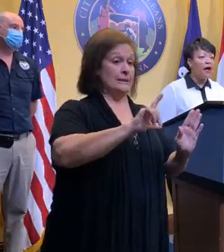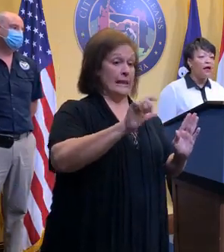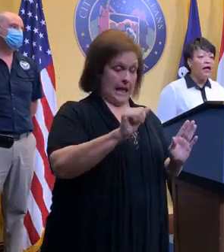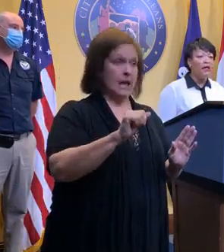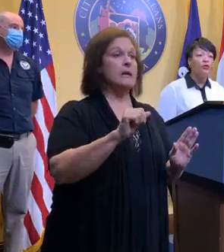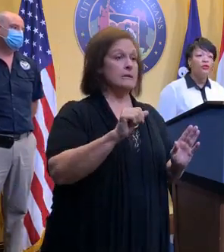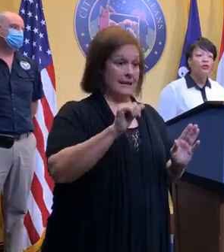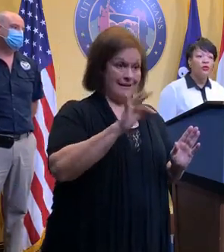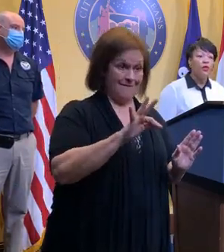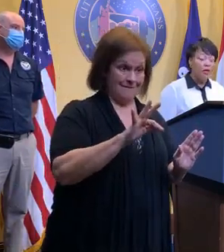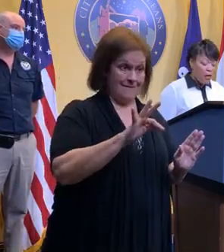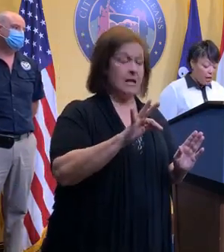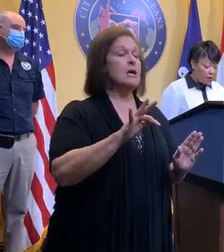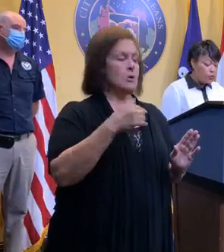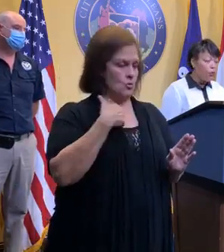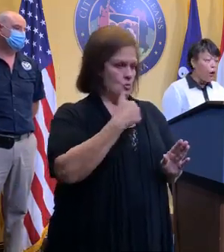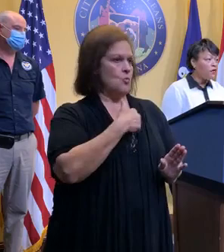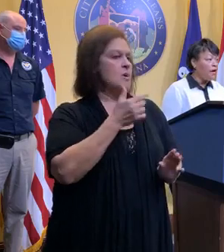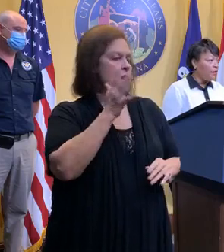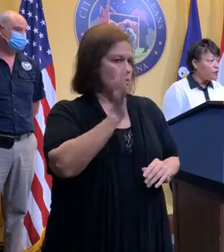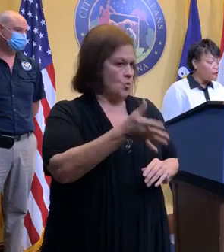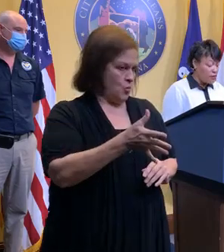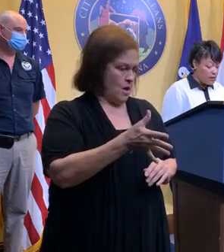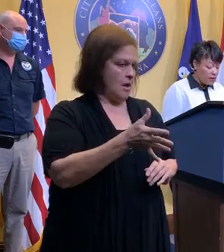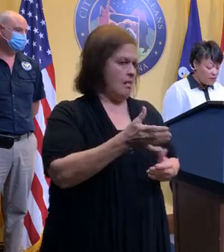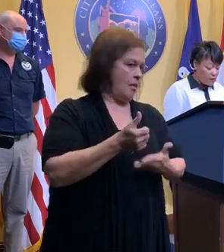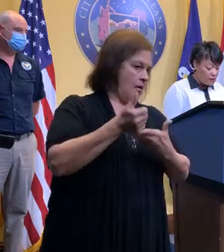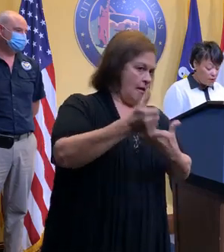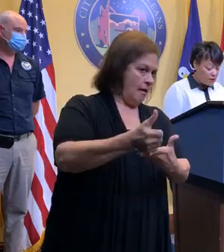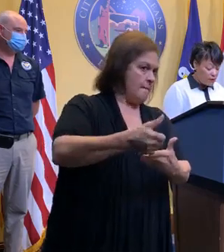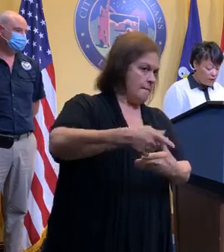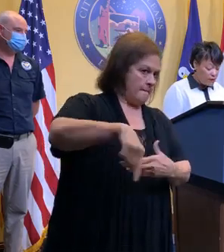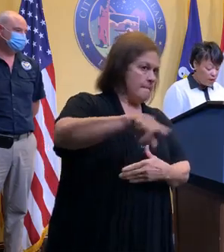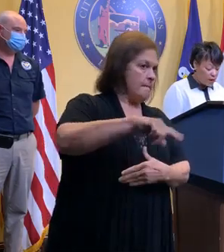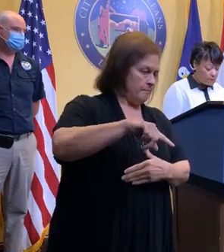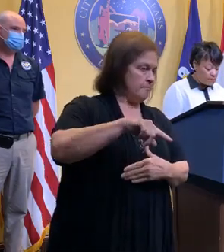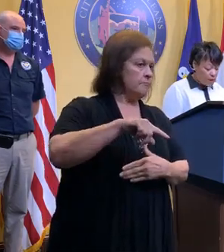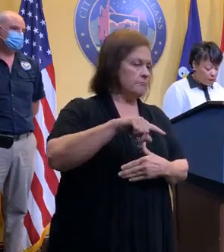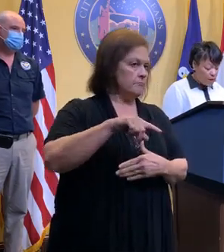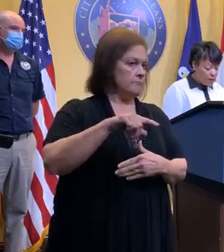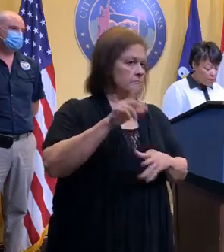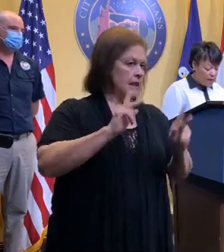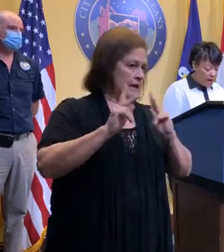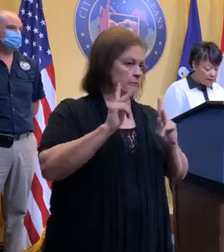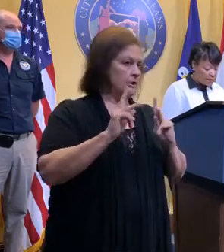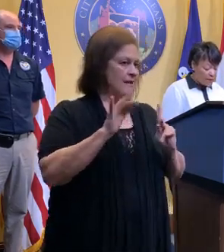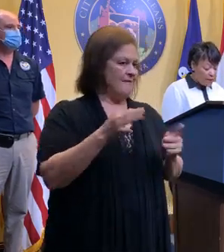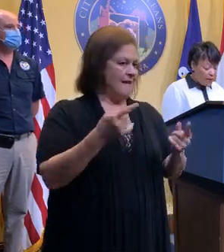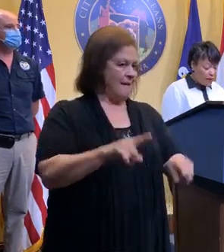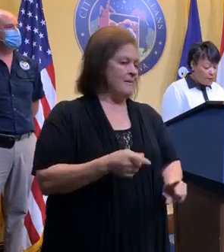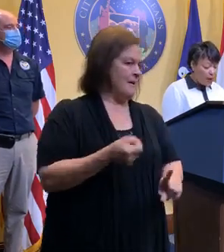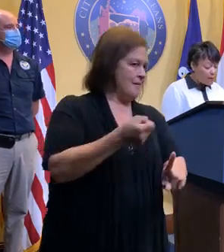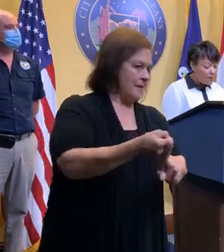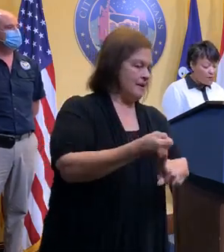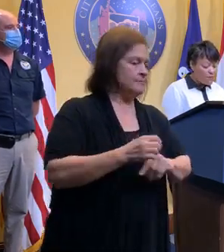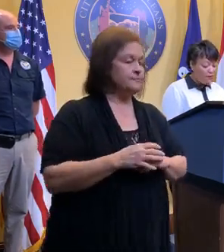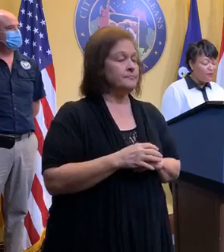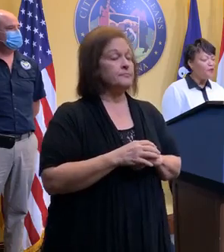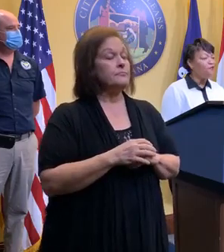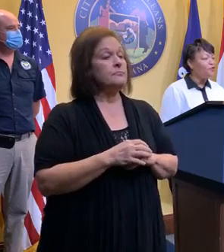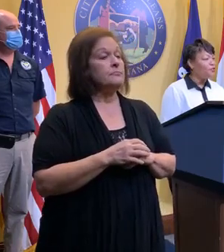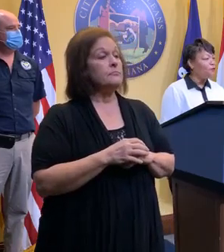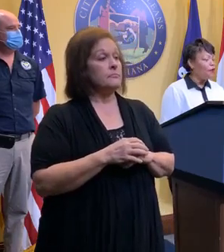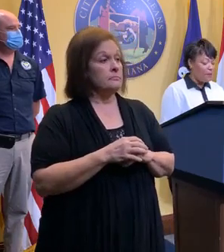prepared to respond as we should to our neighbors in the event of any impacts. Proud